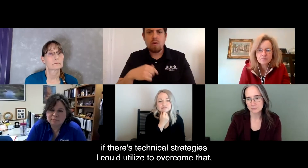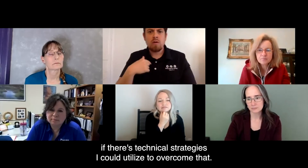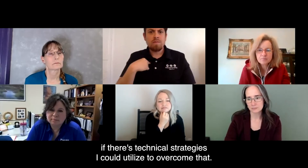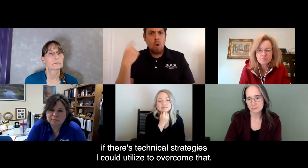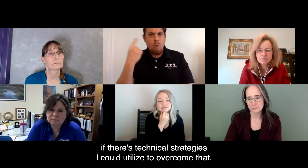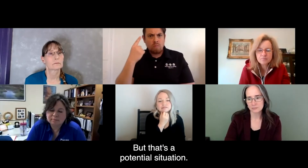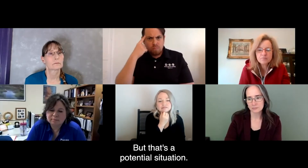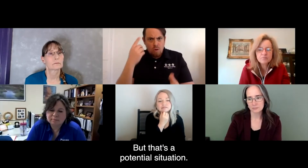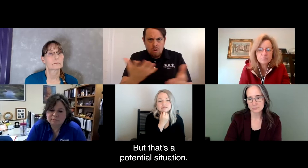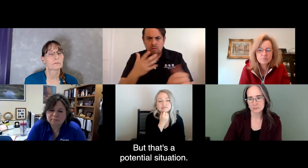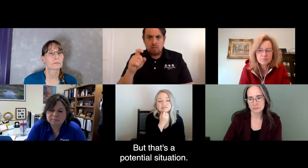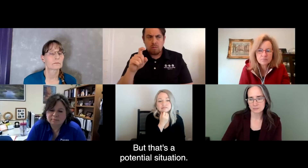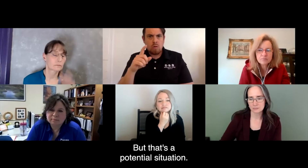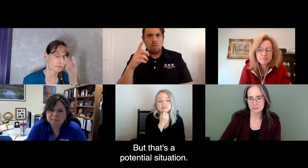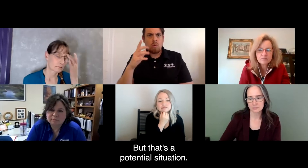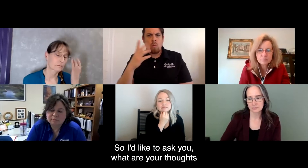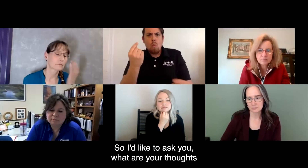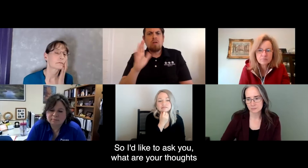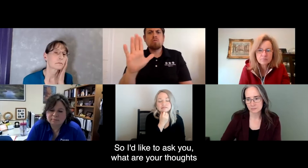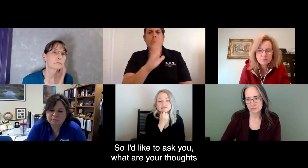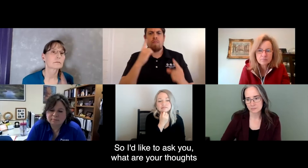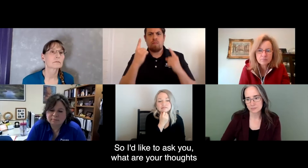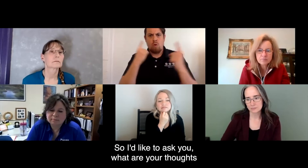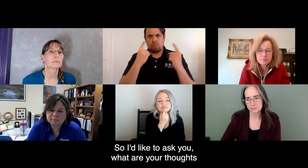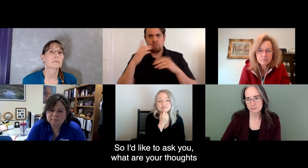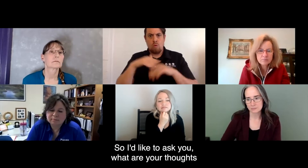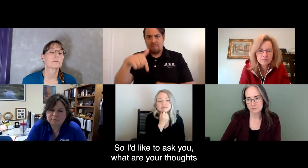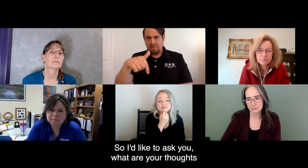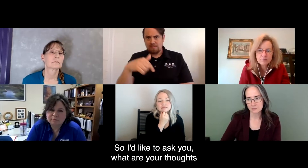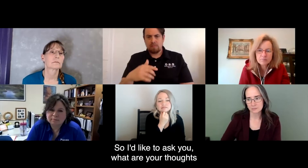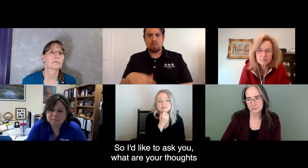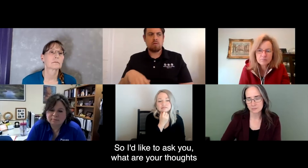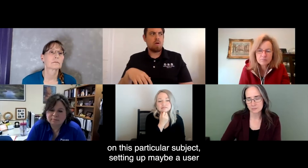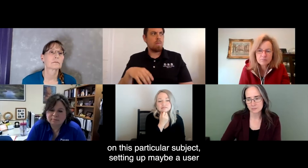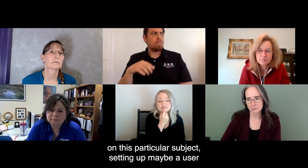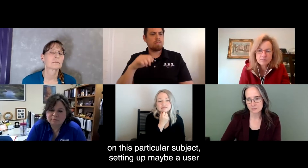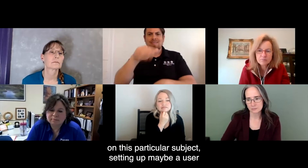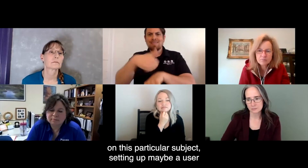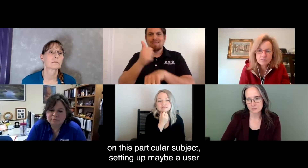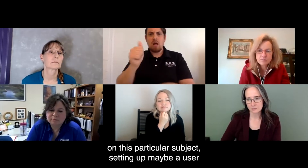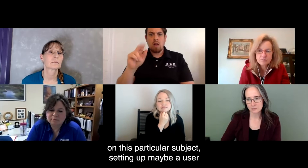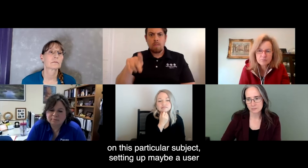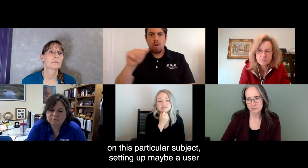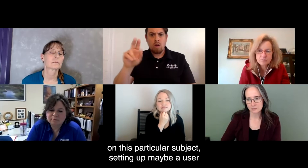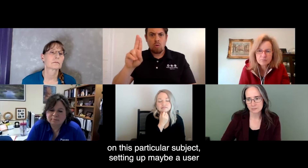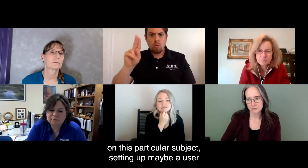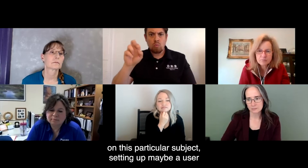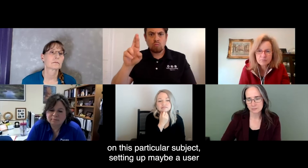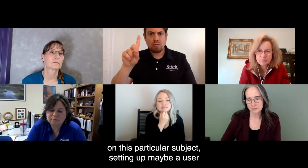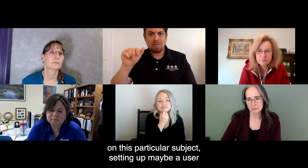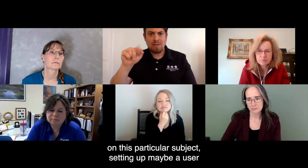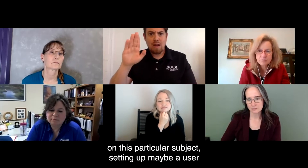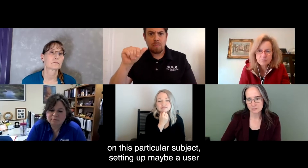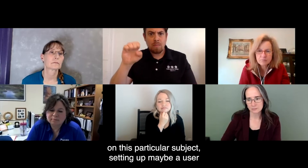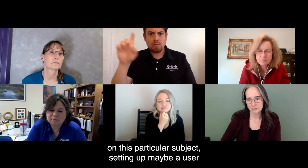utilize to overcome that, but that's a potential situation. So I'd like to ask you, what are your thoughts on this particular subject? Setting